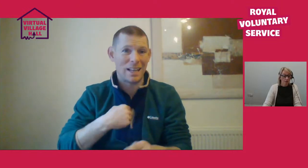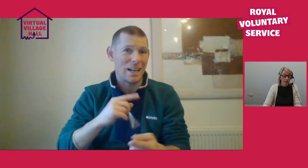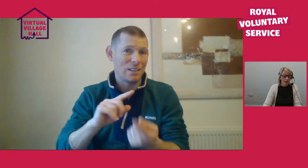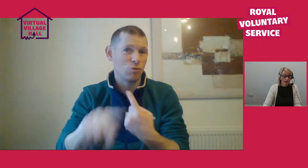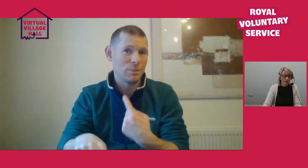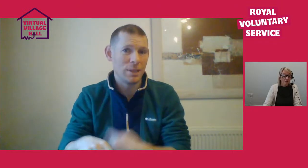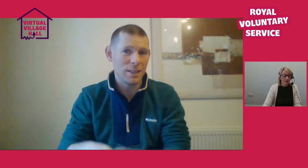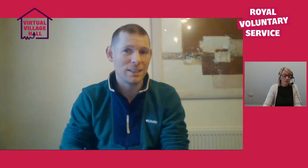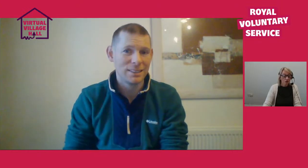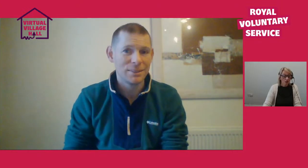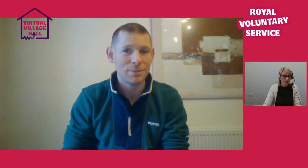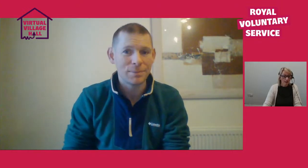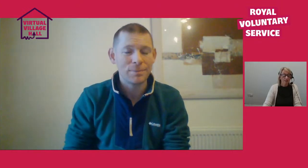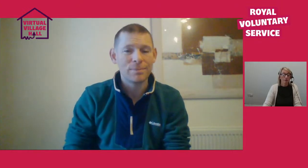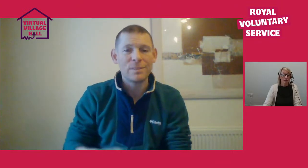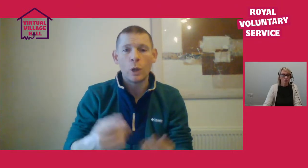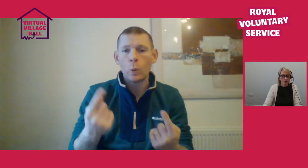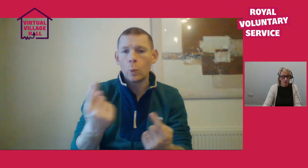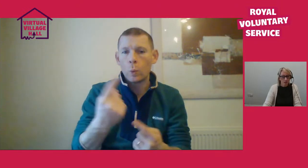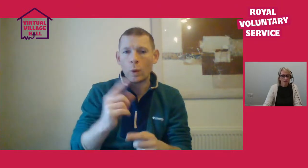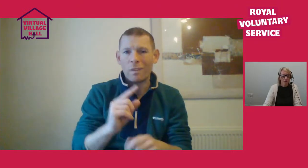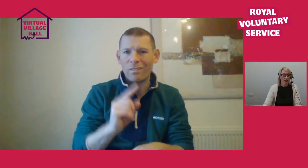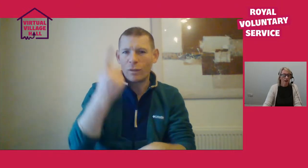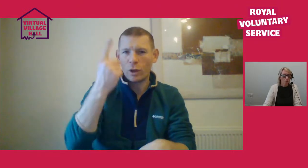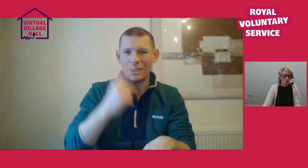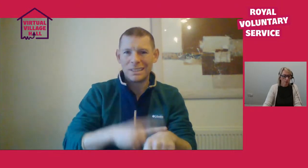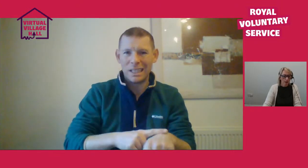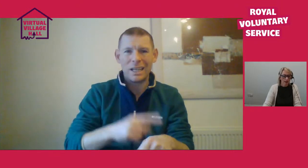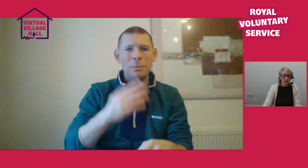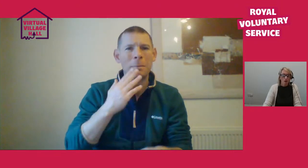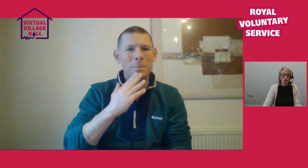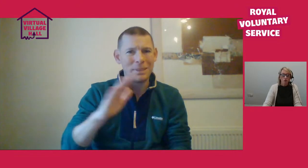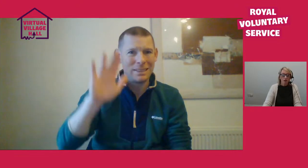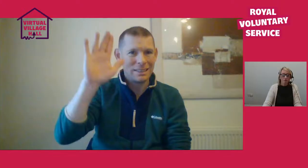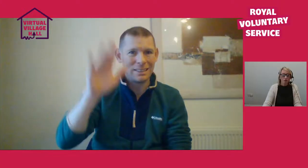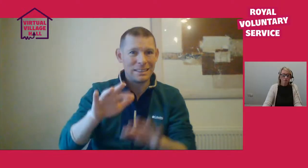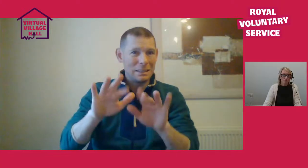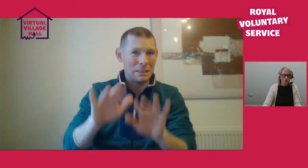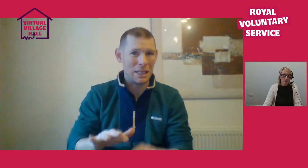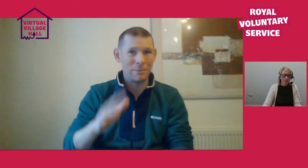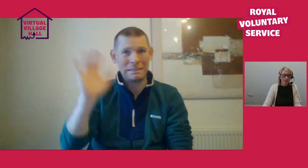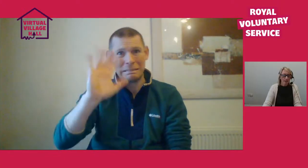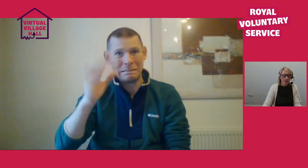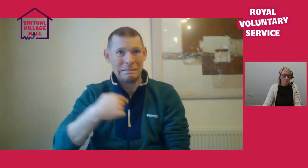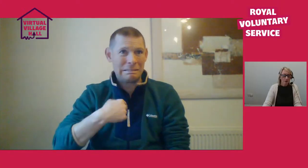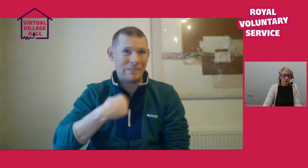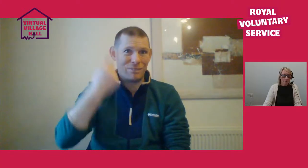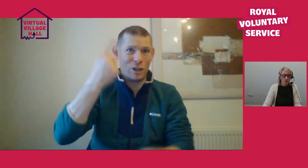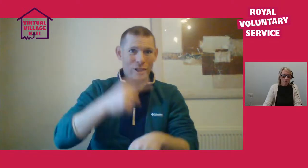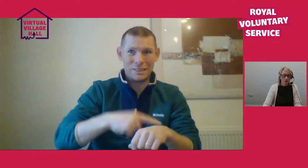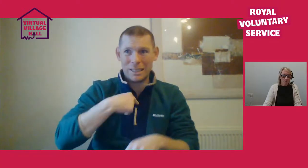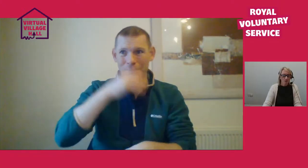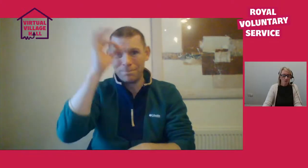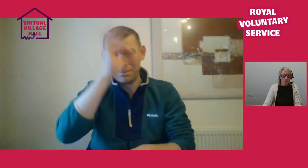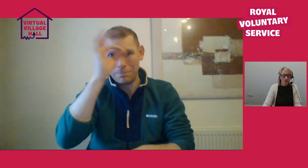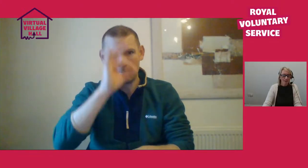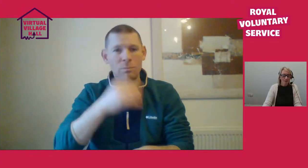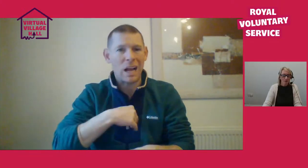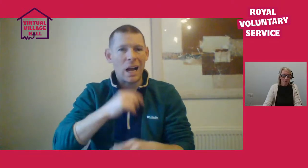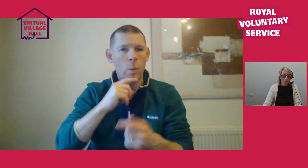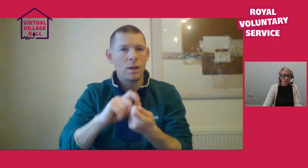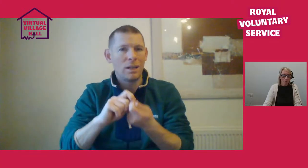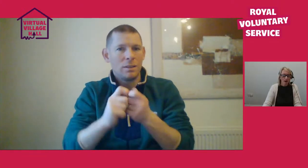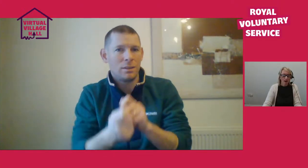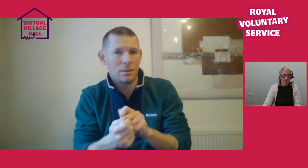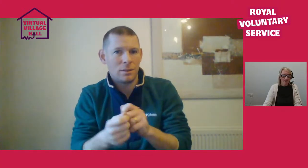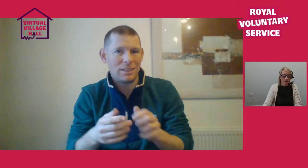can reply, and then you can ask me the question, and then I will reply. So if it's your first time, just, please let